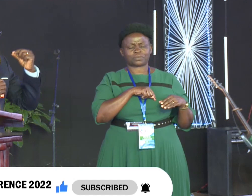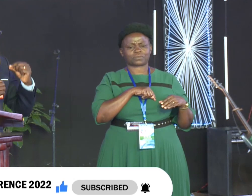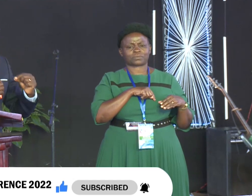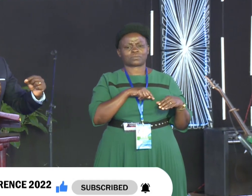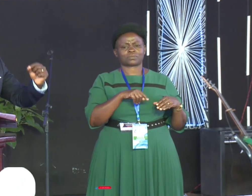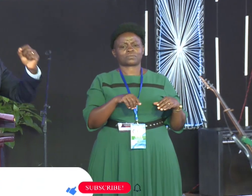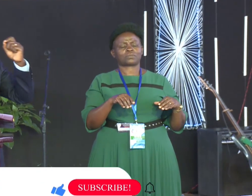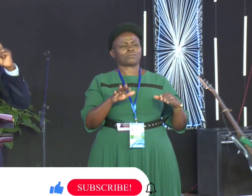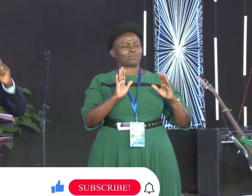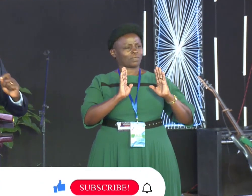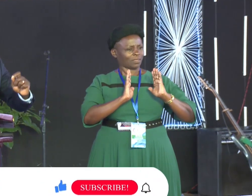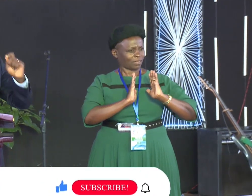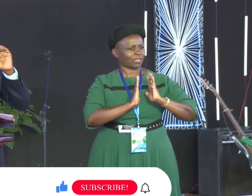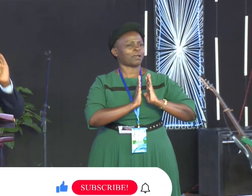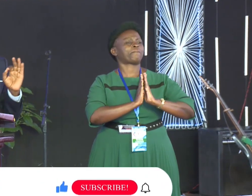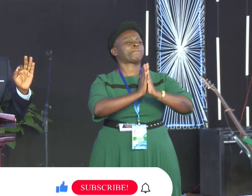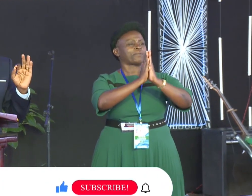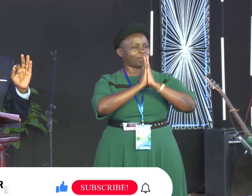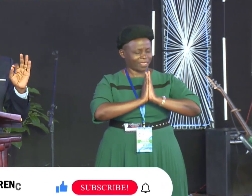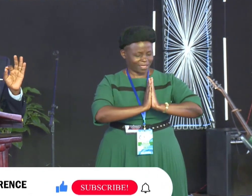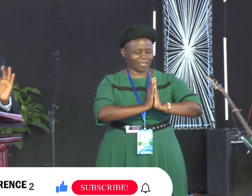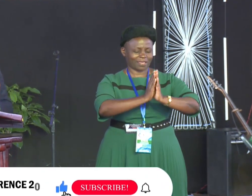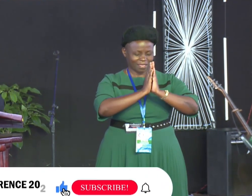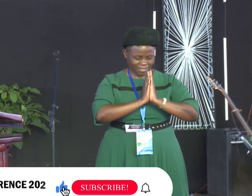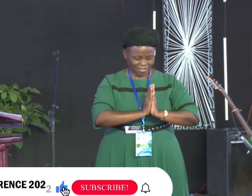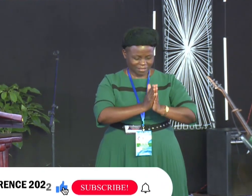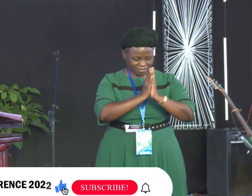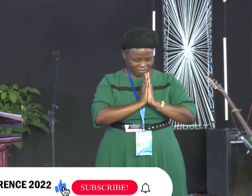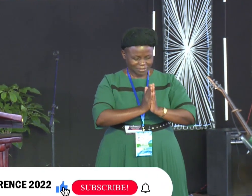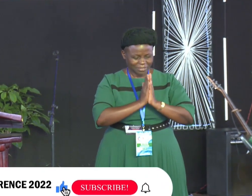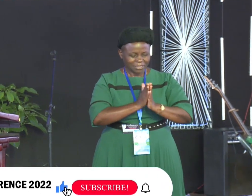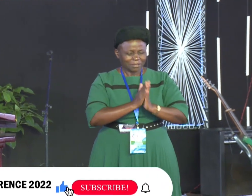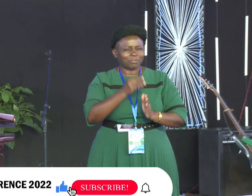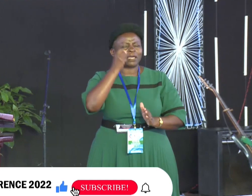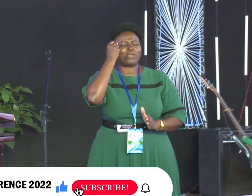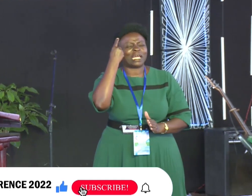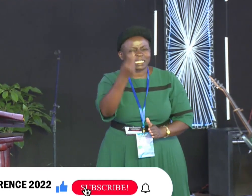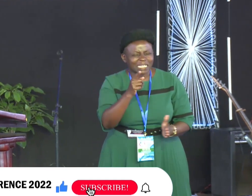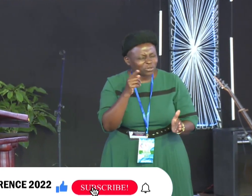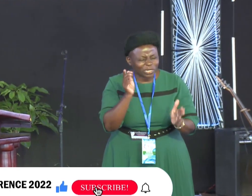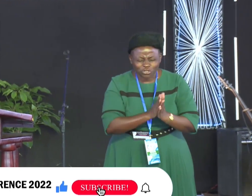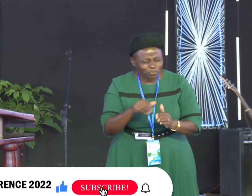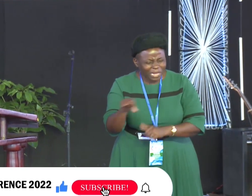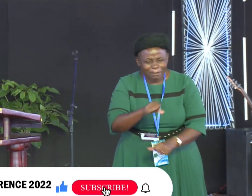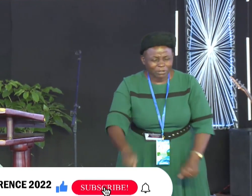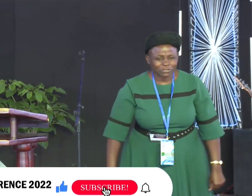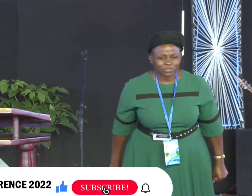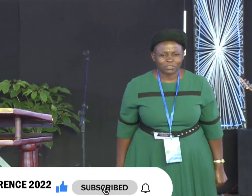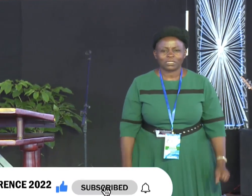hidden in you, prayer can be made. And you understand what you pray